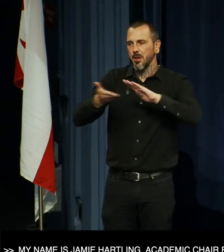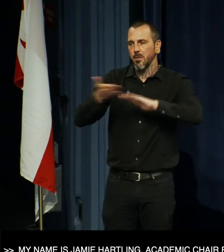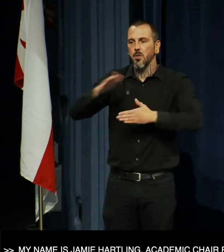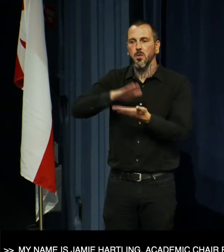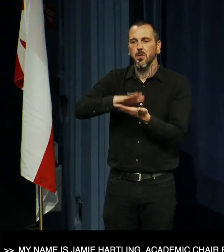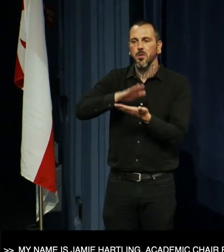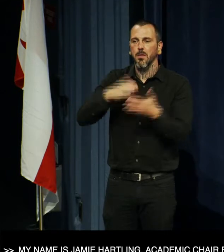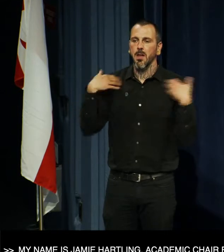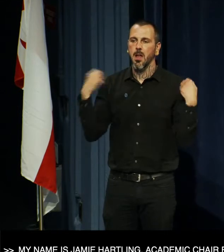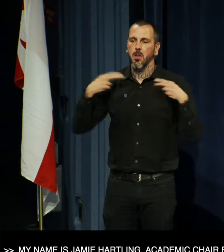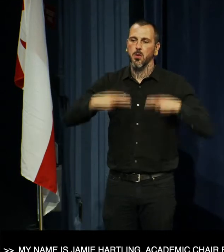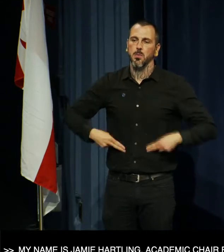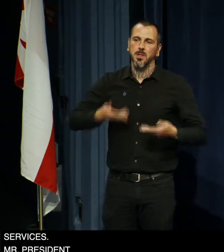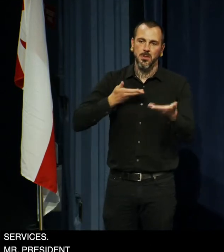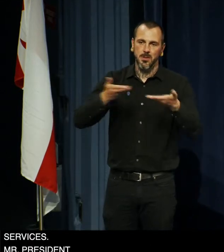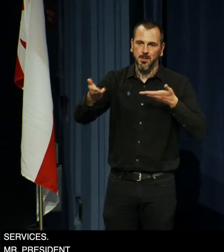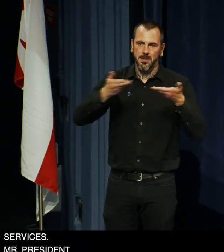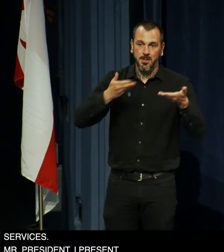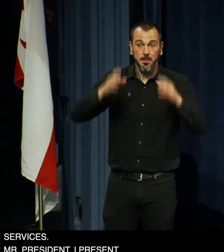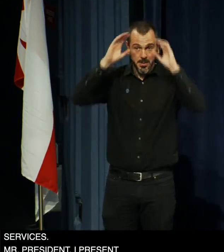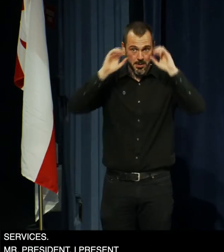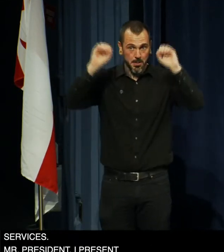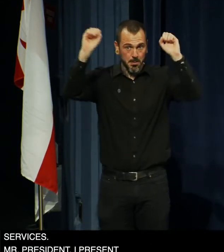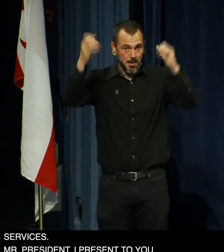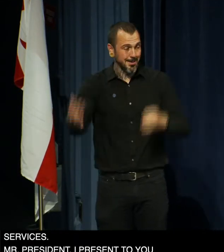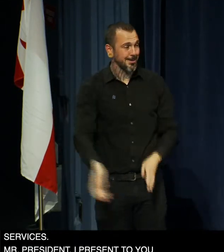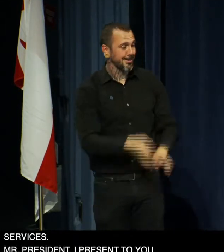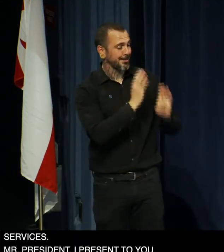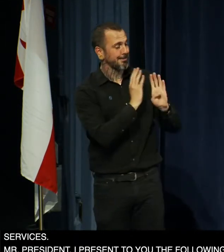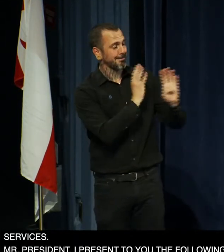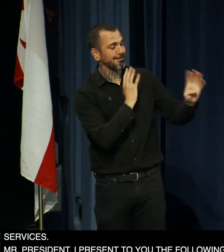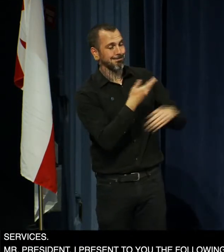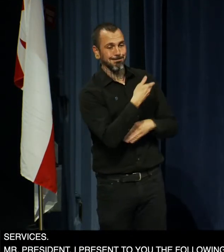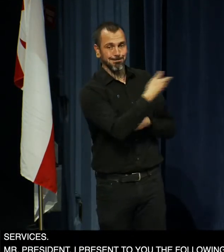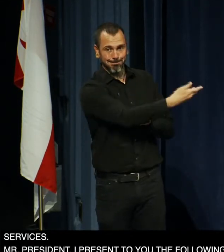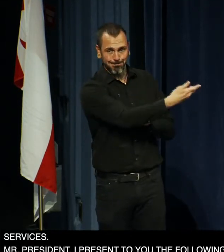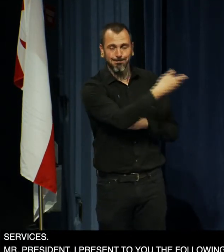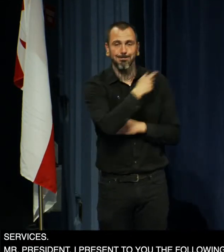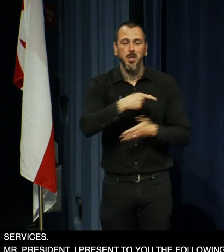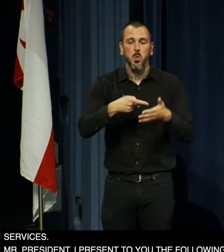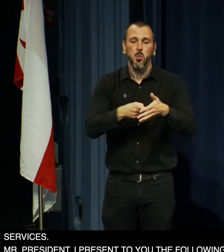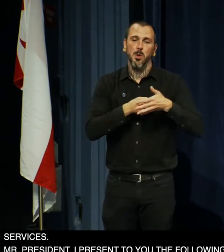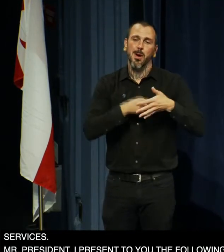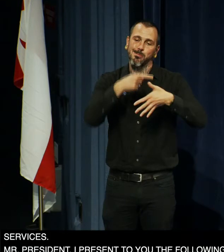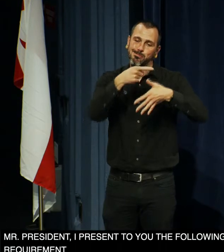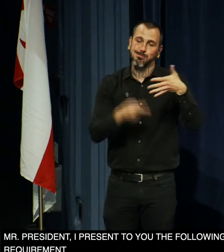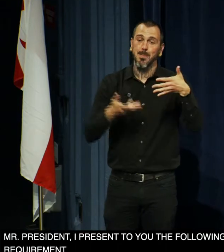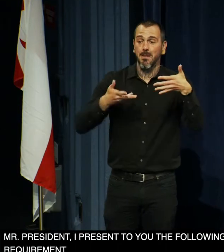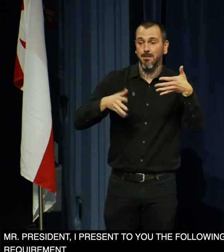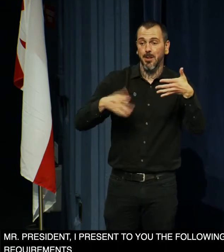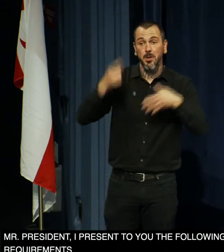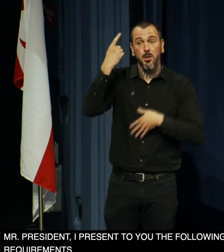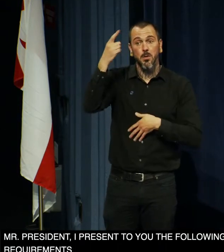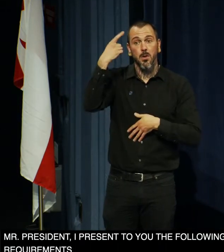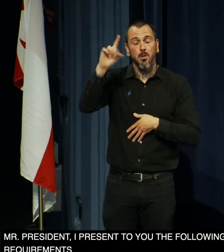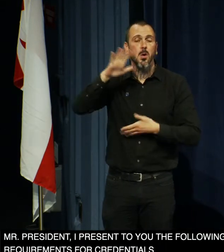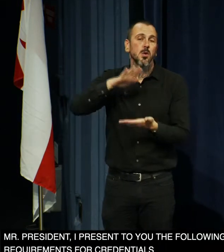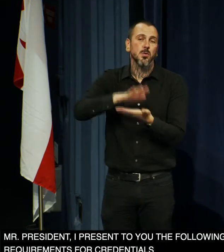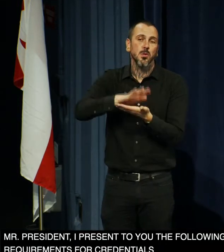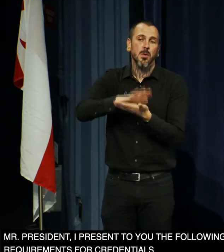As our President Don Bureau has often said, we take the community and community college very seriously. This is a